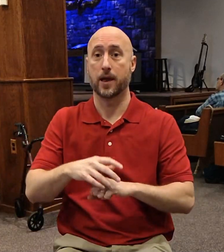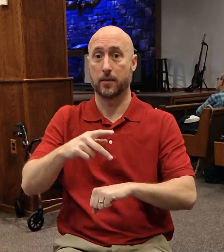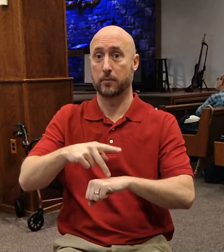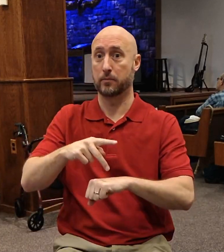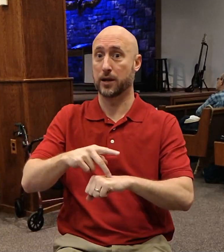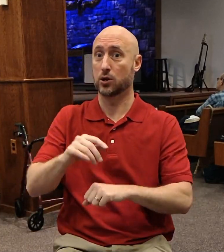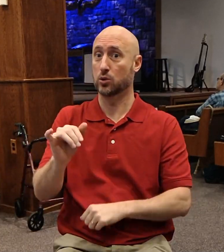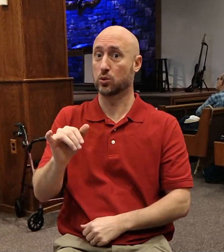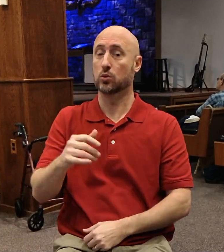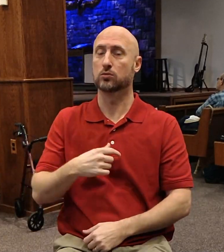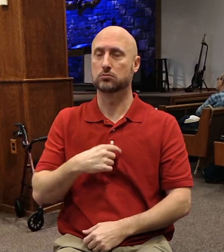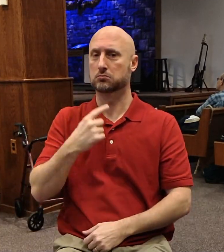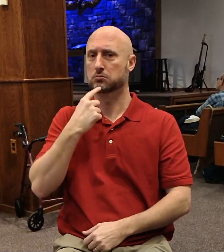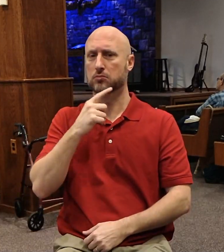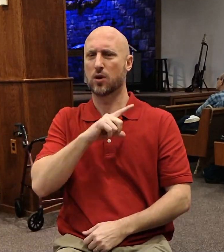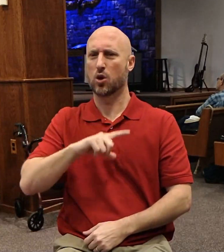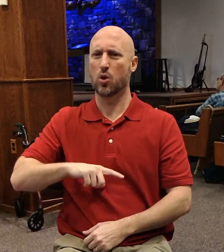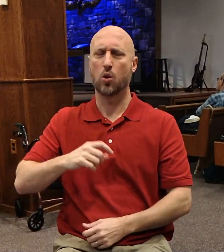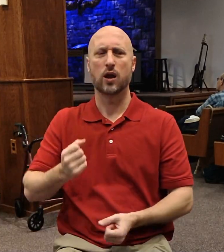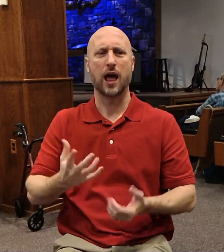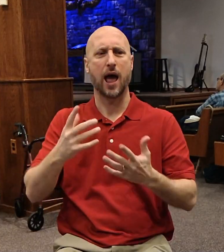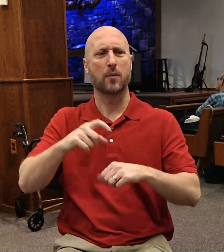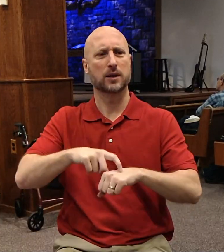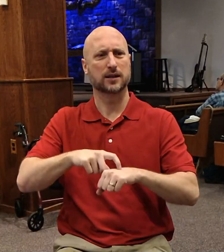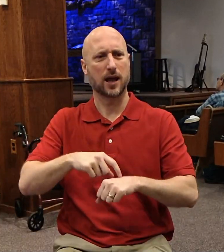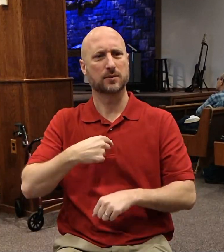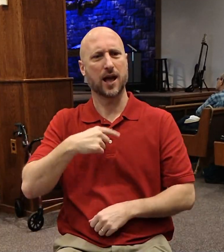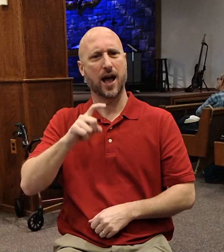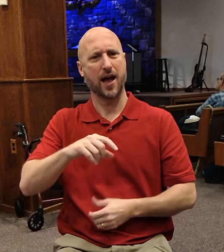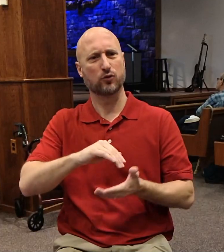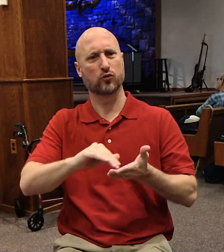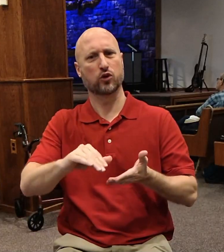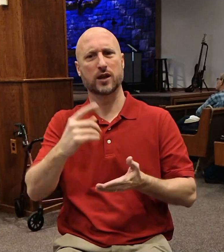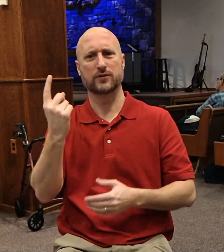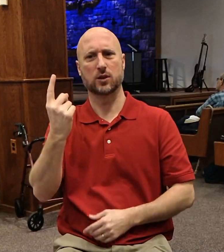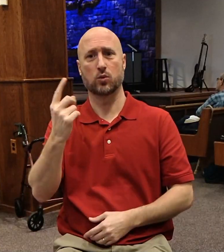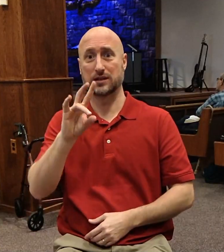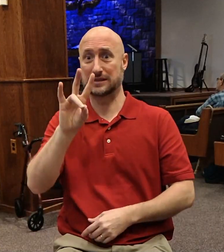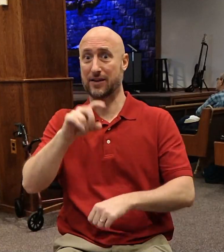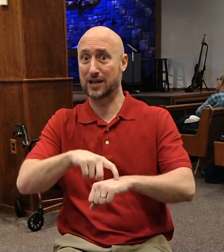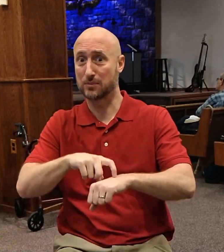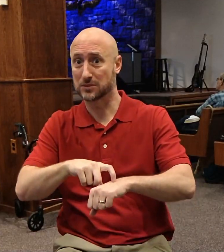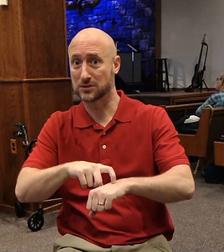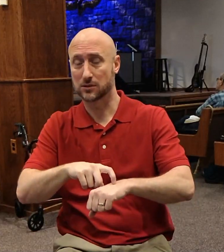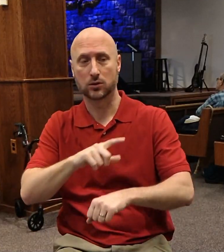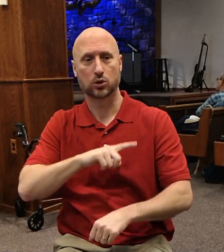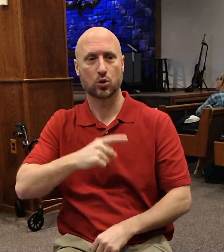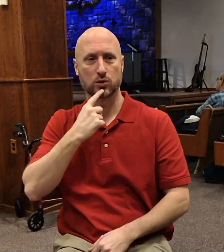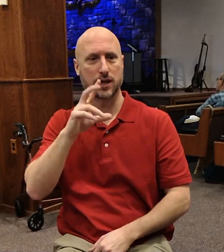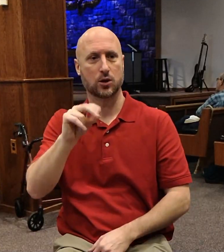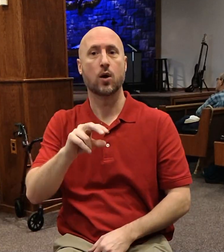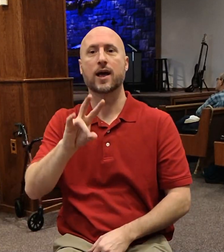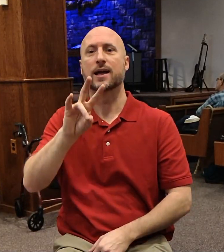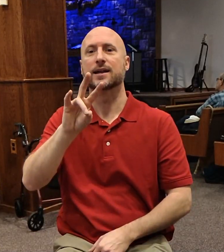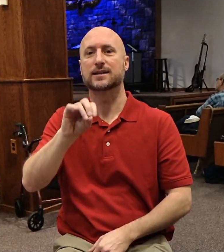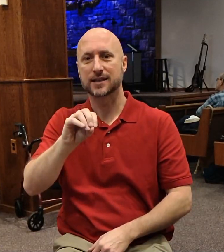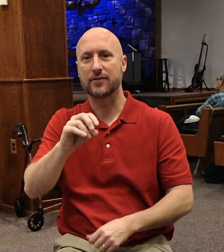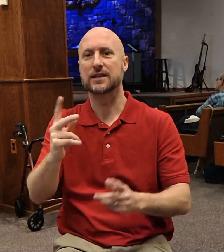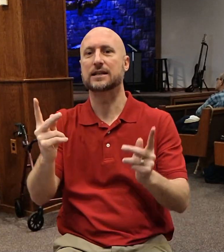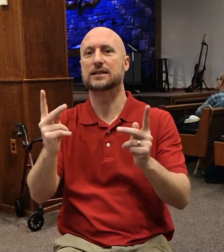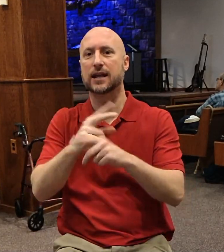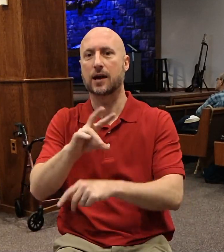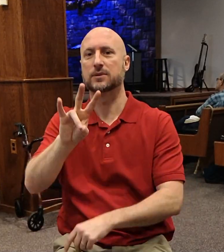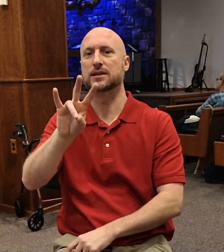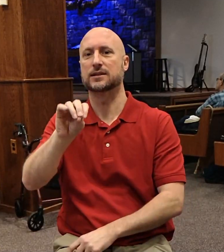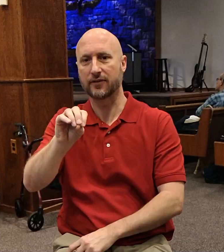know would say Lord how many times do I forgive somebody seven times and the Lord would say no Peter 70 times seven